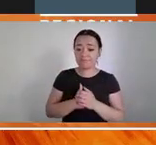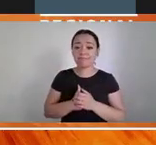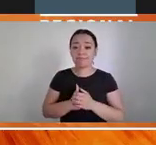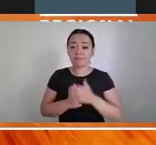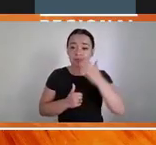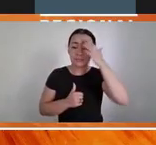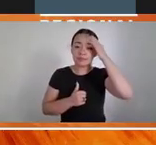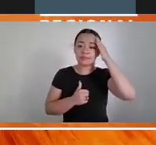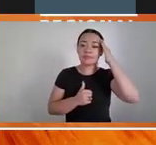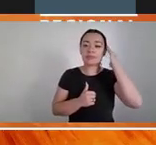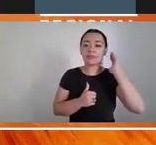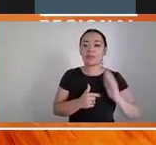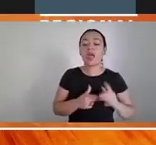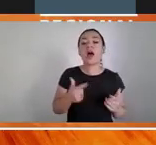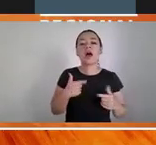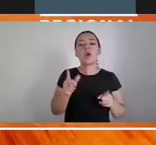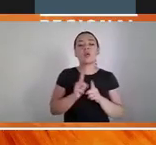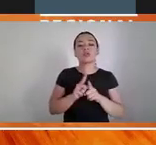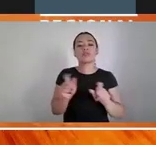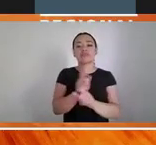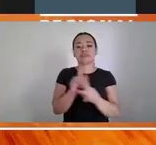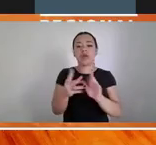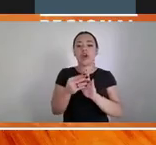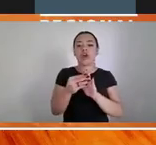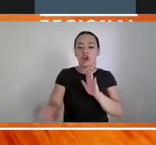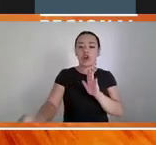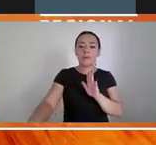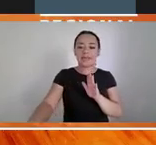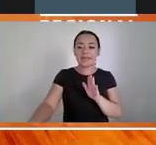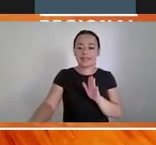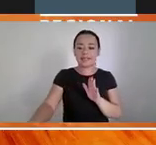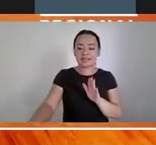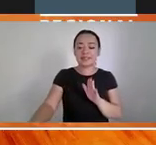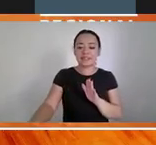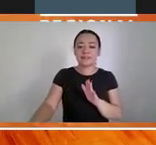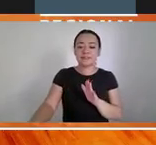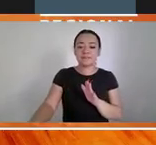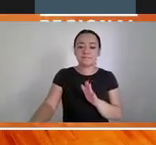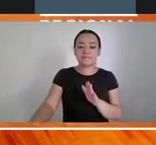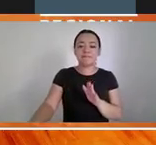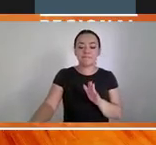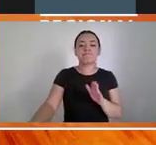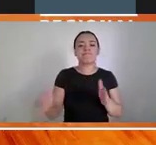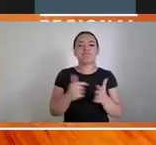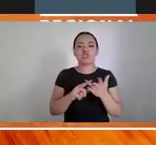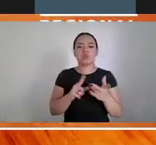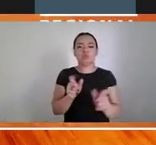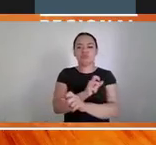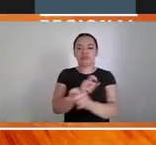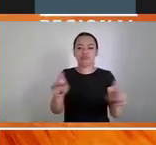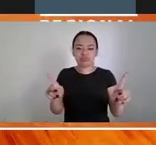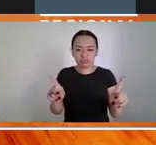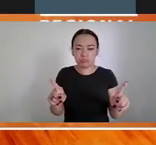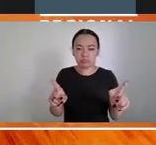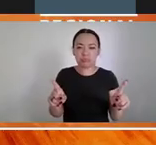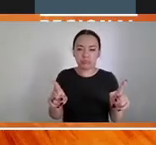I also circulated a copy of the guidelines to most of you prior to the session, and will circulate a copy